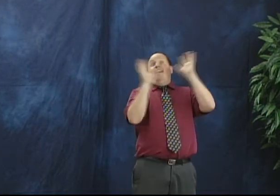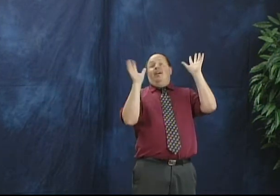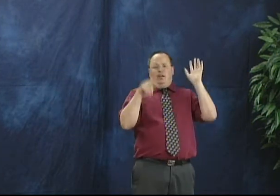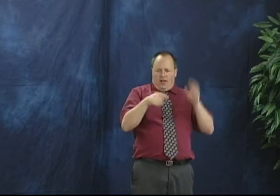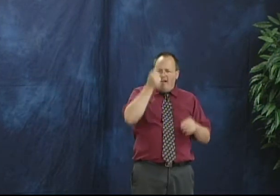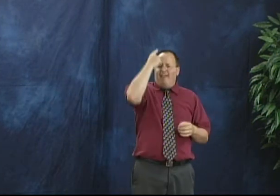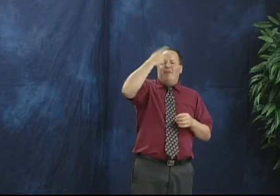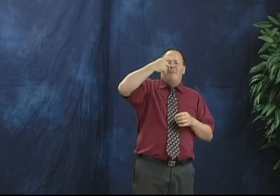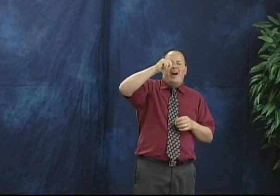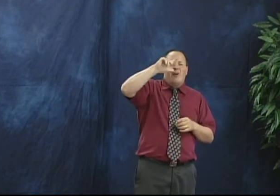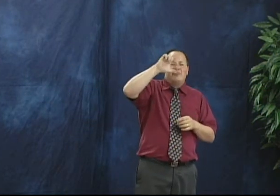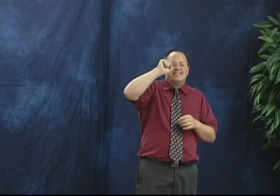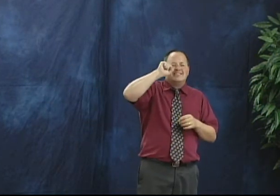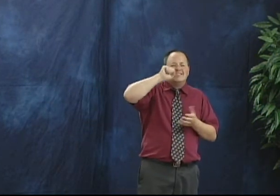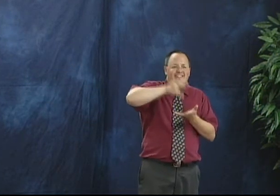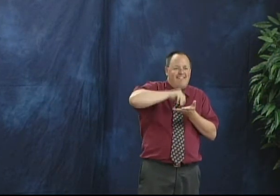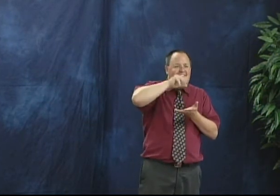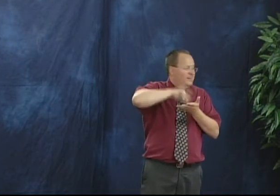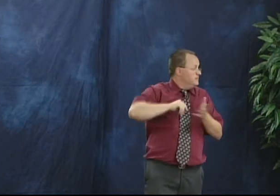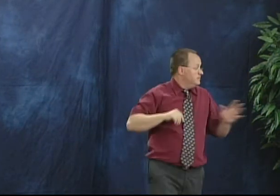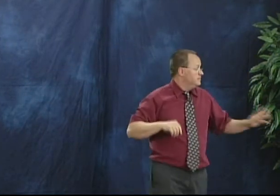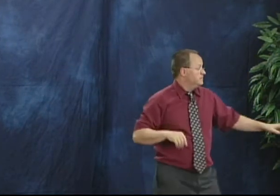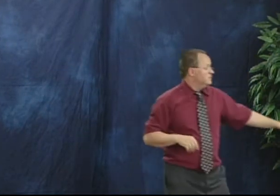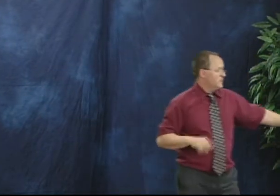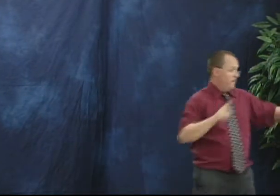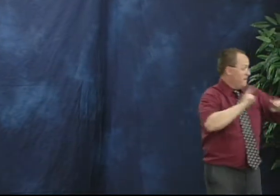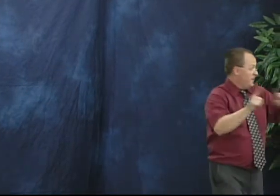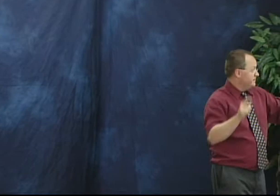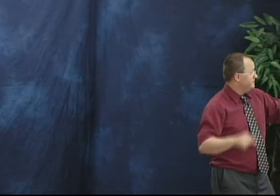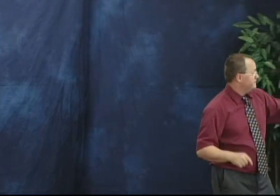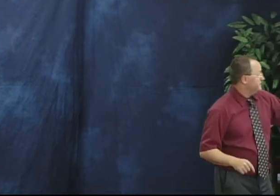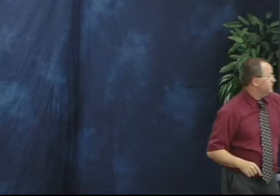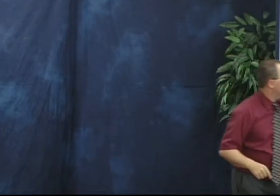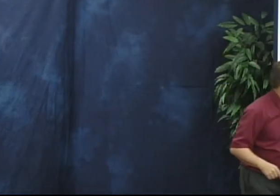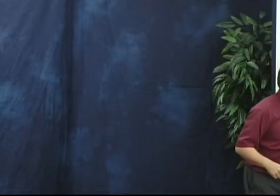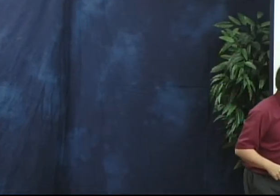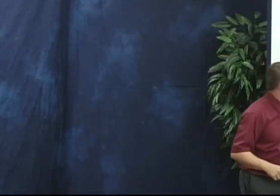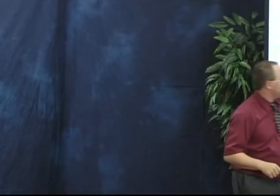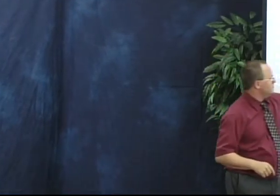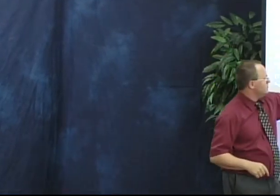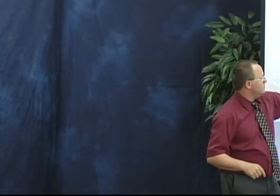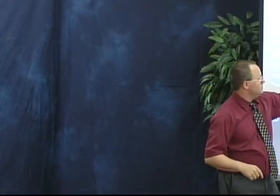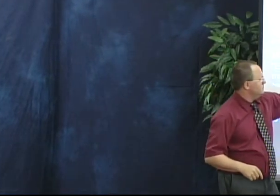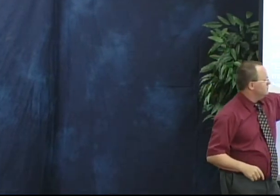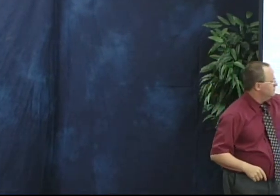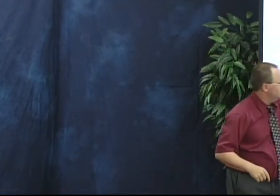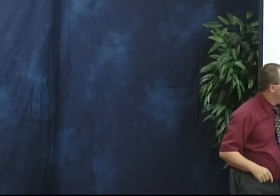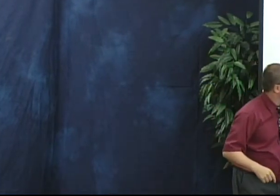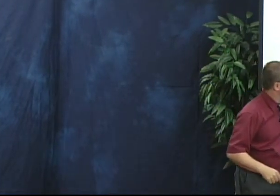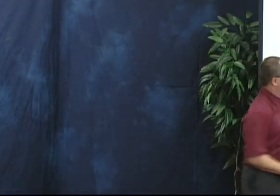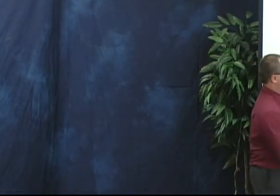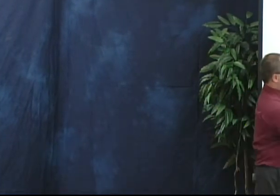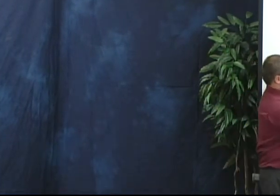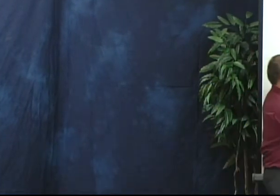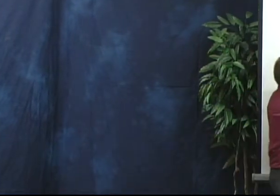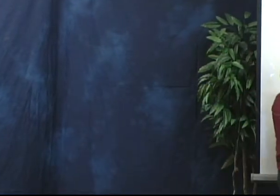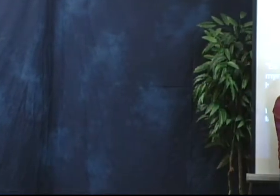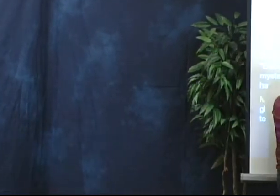who are saved, the parables are made clear." So you see in these parallel